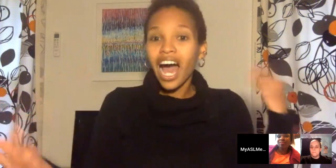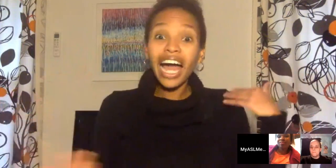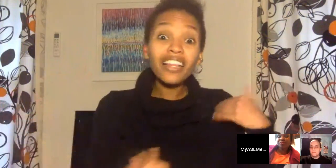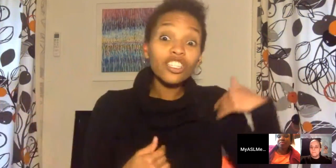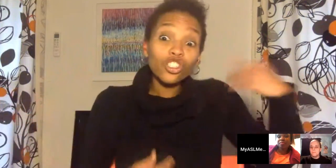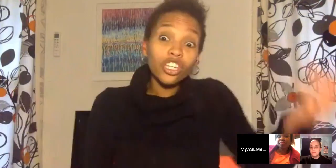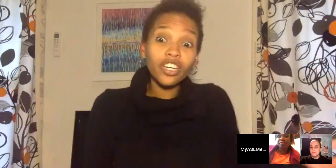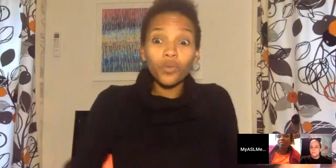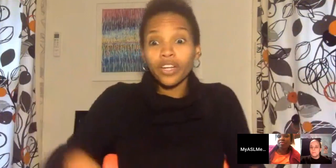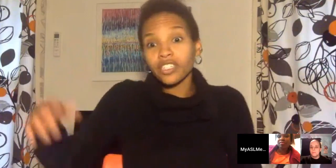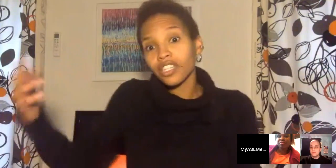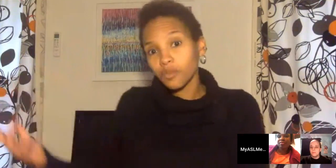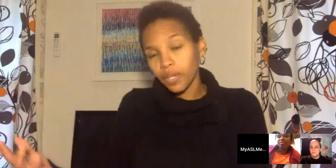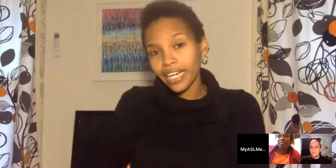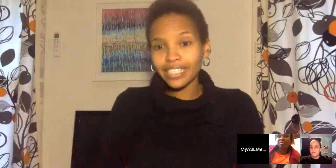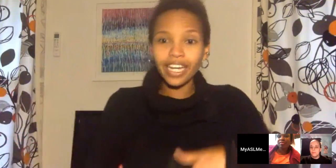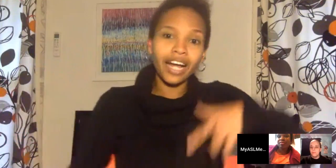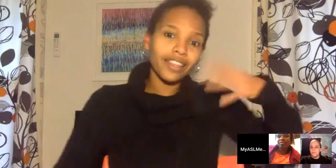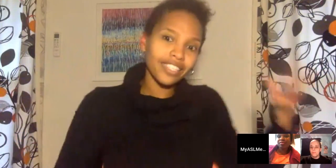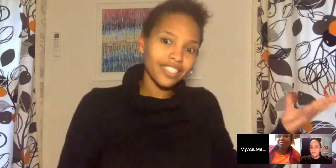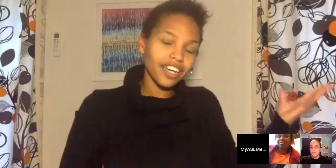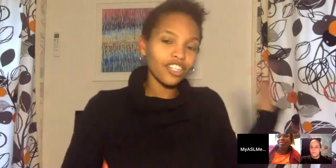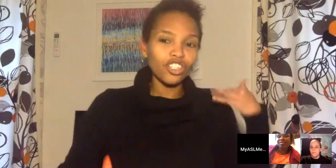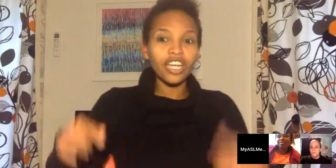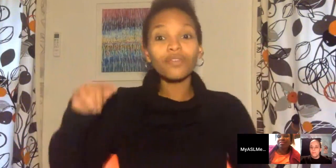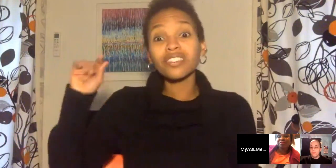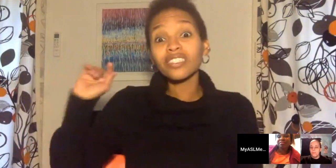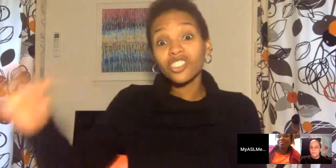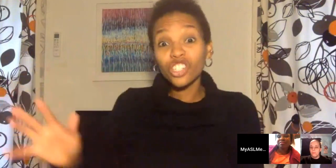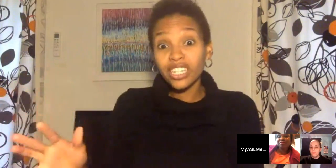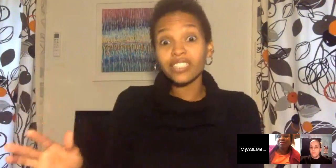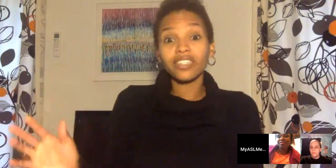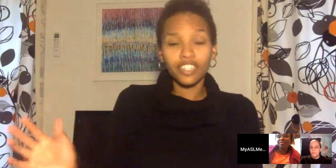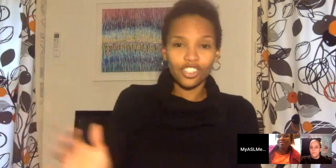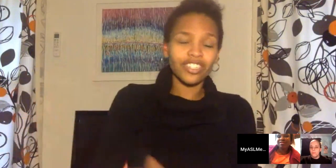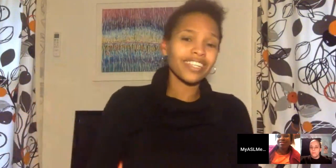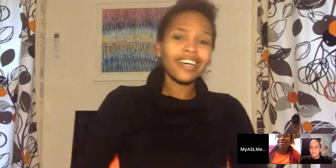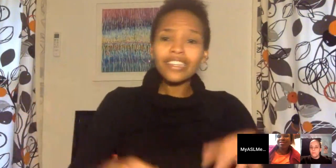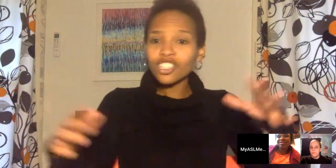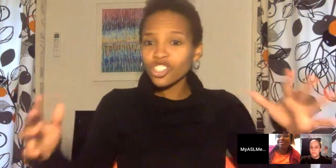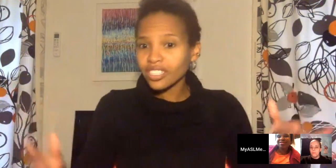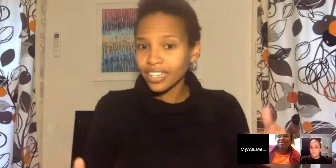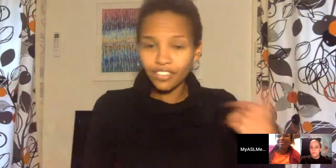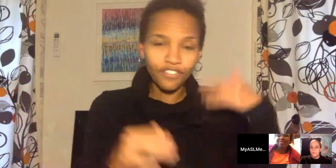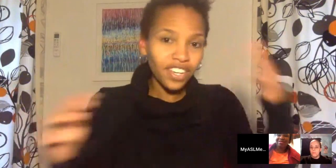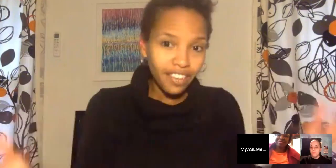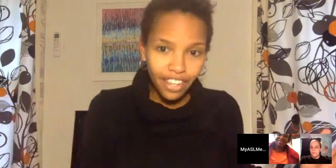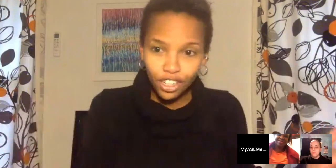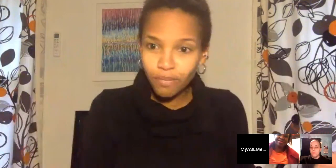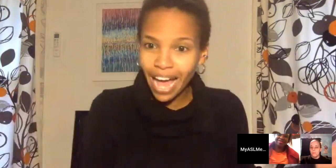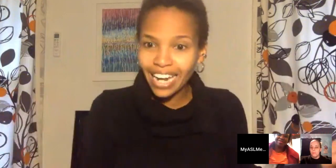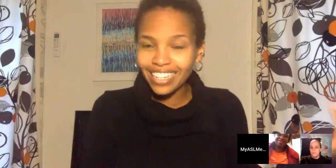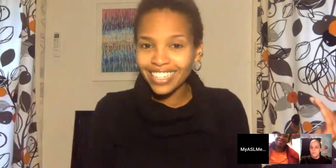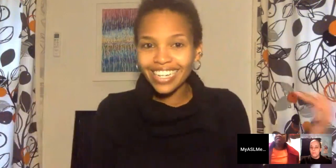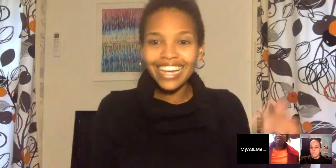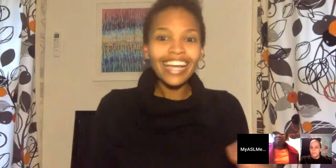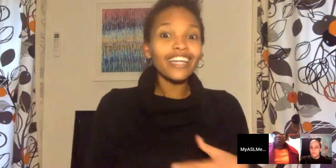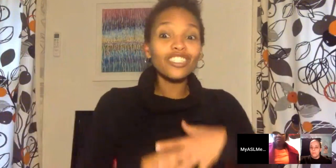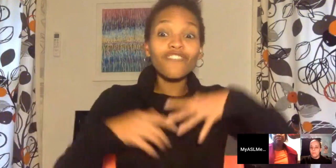I legit went to this place and got this lunch and it was legit delicious. Legit doesn't fit in there grammatically. It's just a